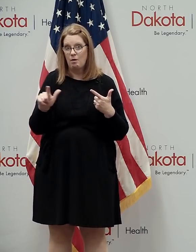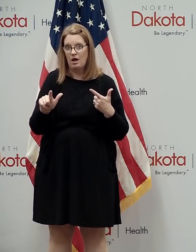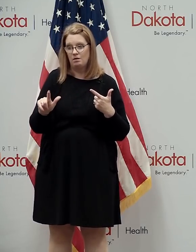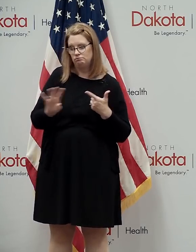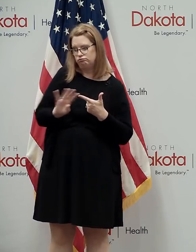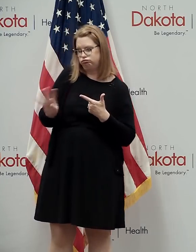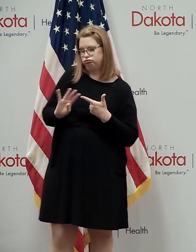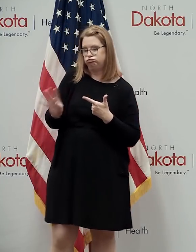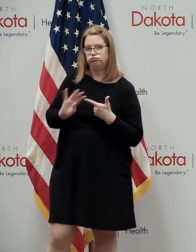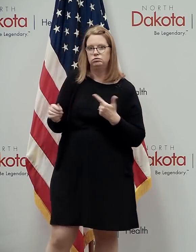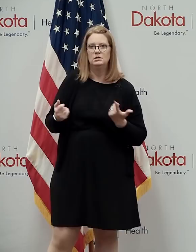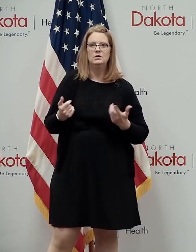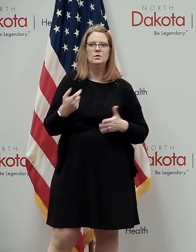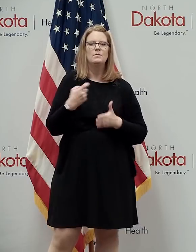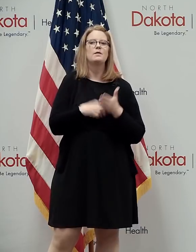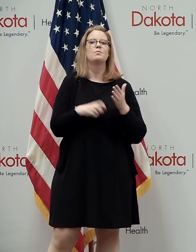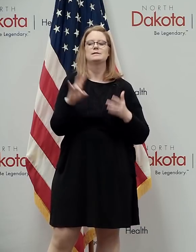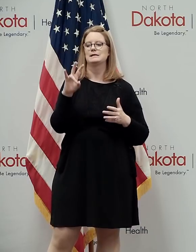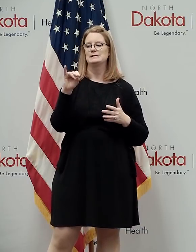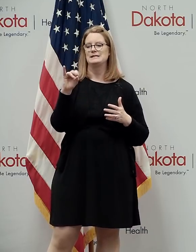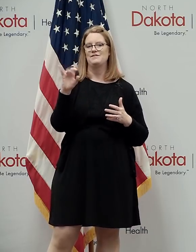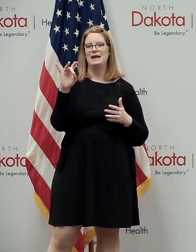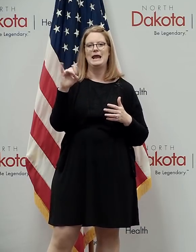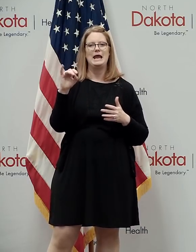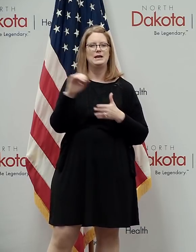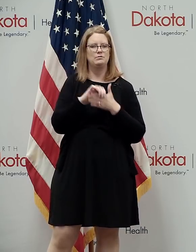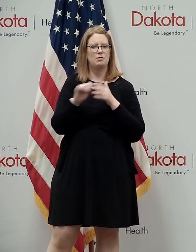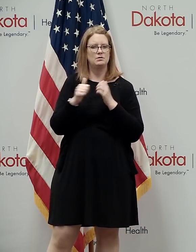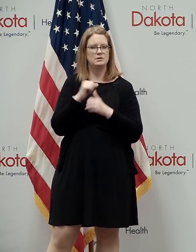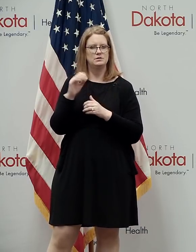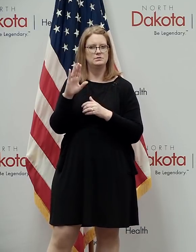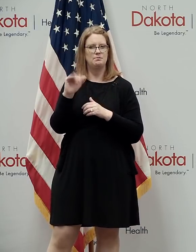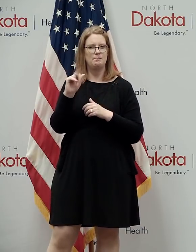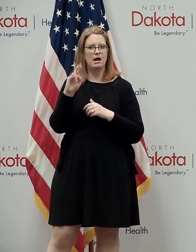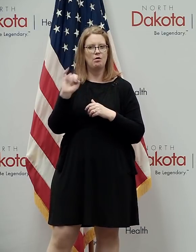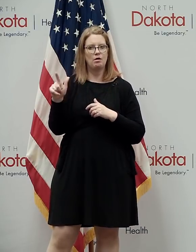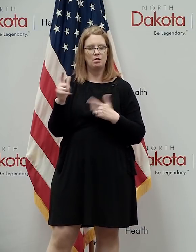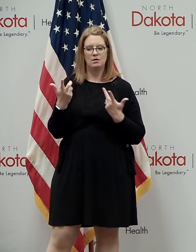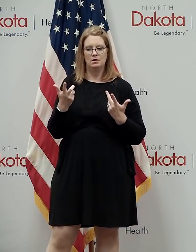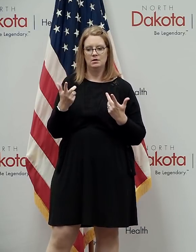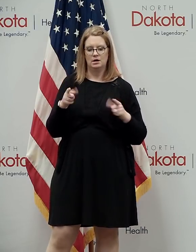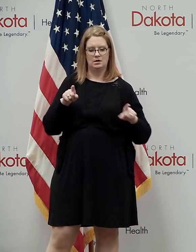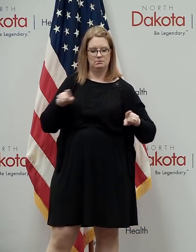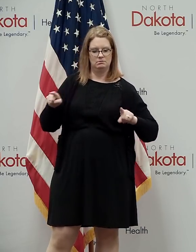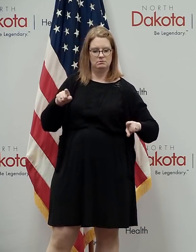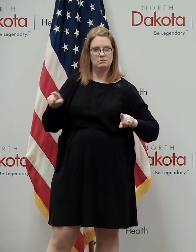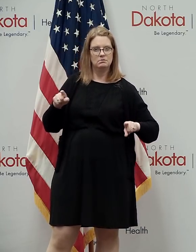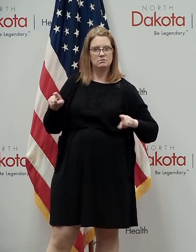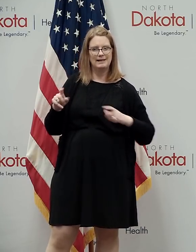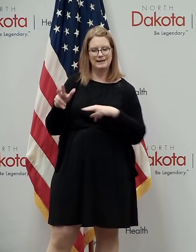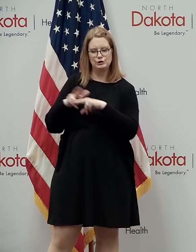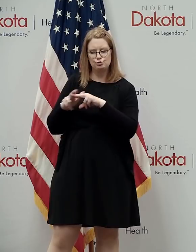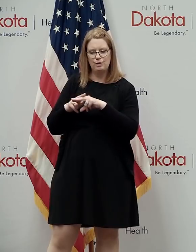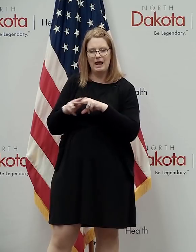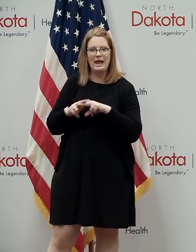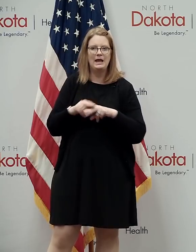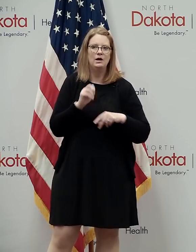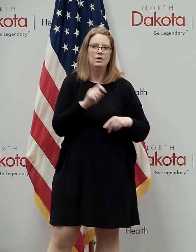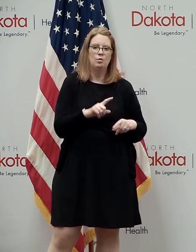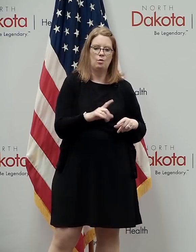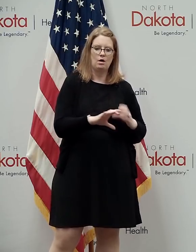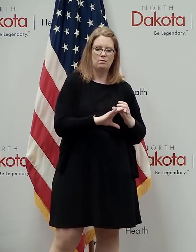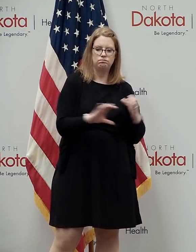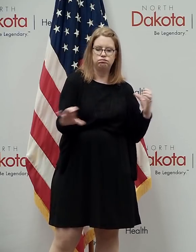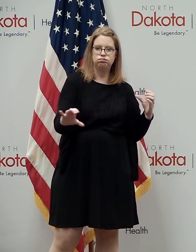When the price was $70 or $80 per barrel, and you have to shift between those 2 transportation methods, companies can